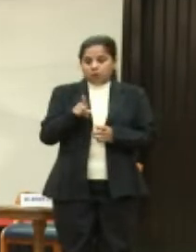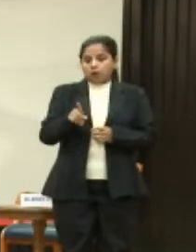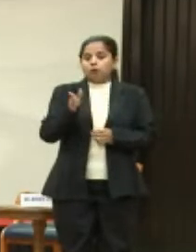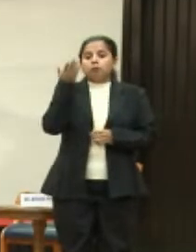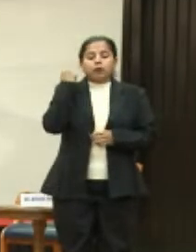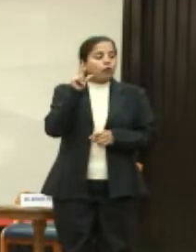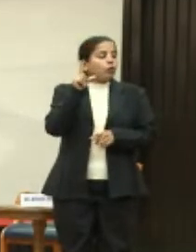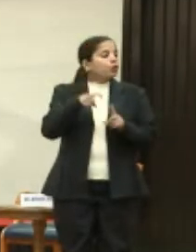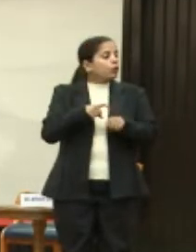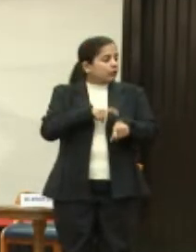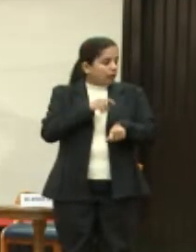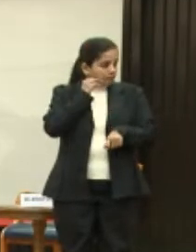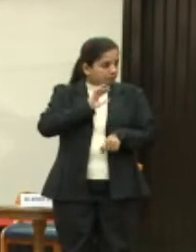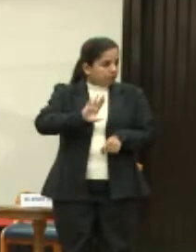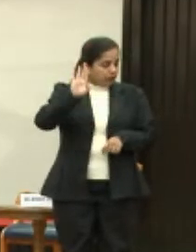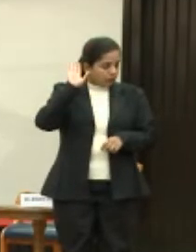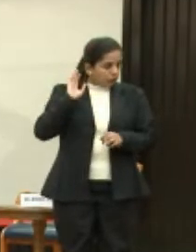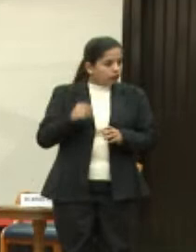times,